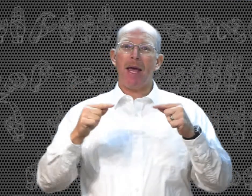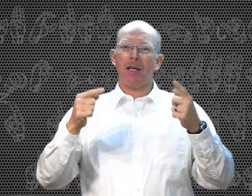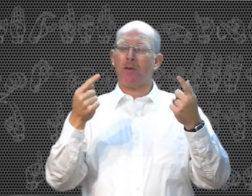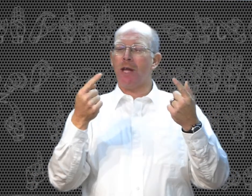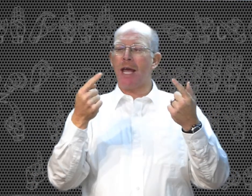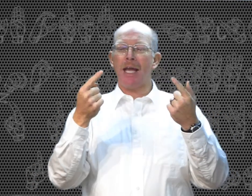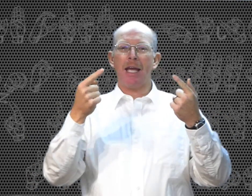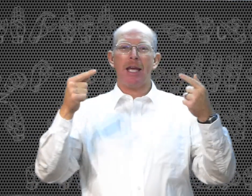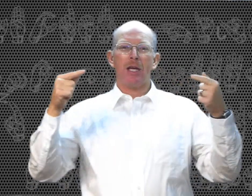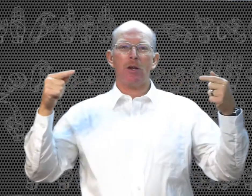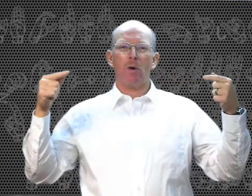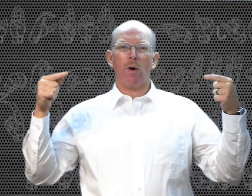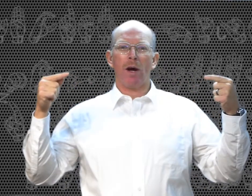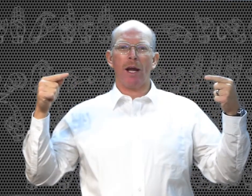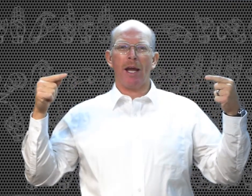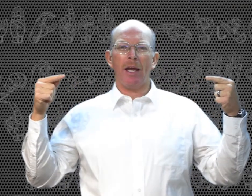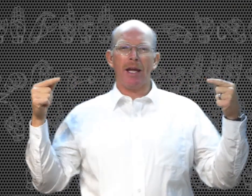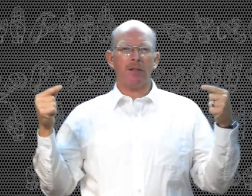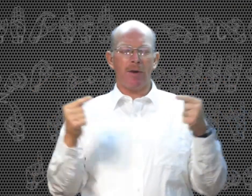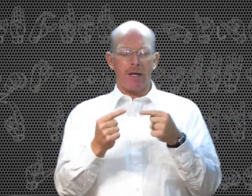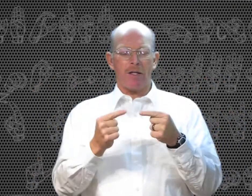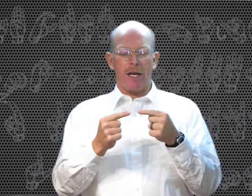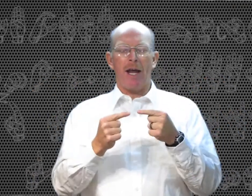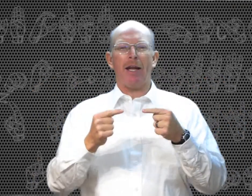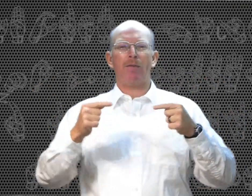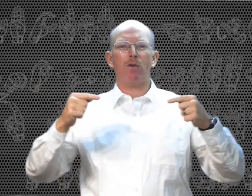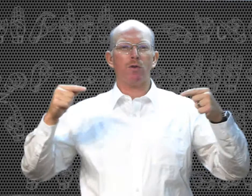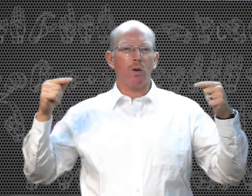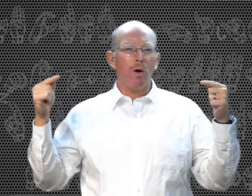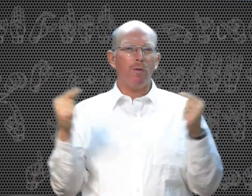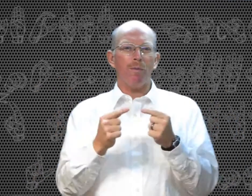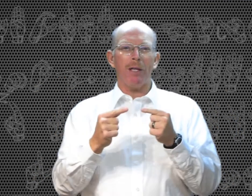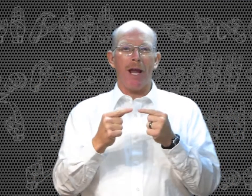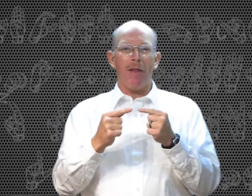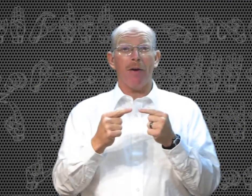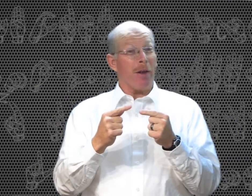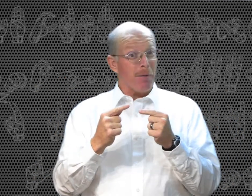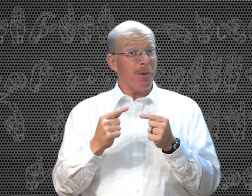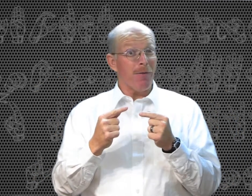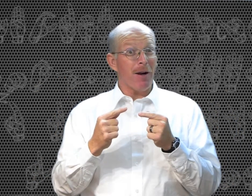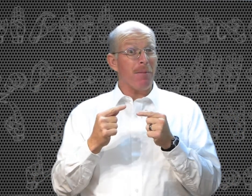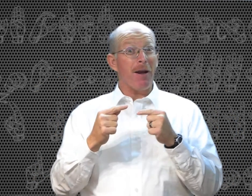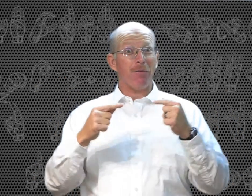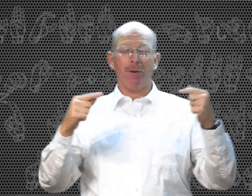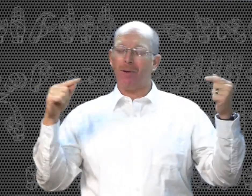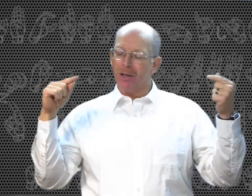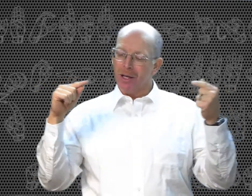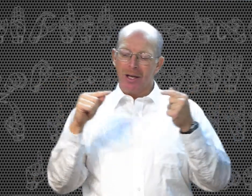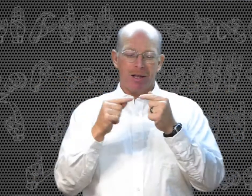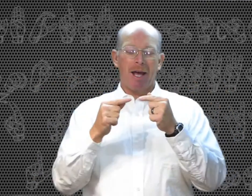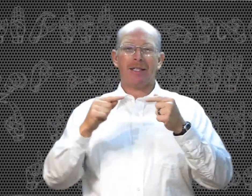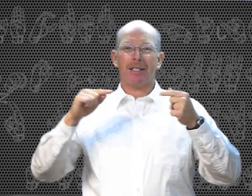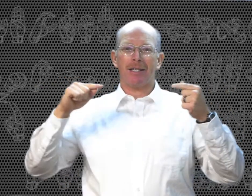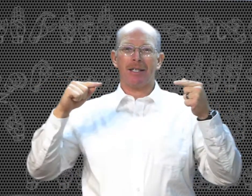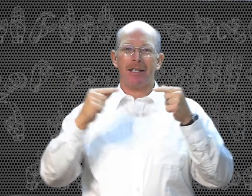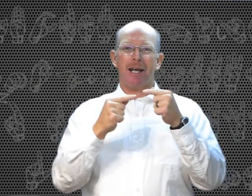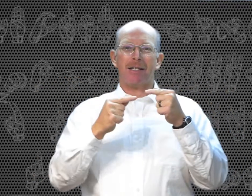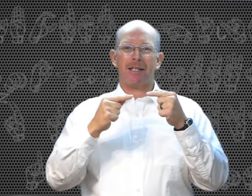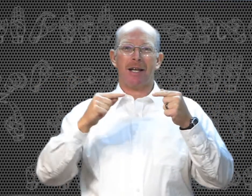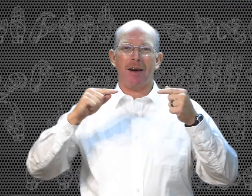Pain. You take your index fingers, and if you drove them together, that would be very painful. That's a sign